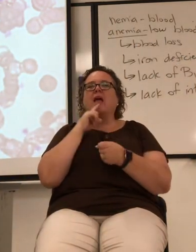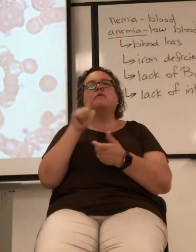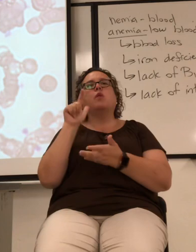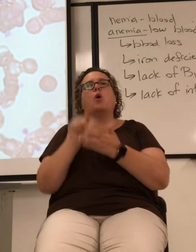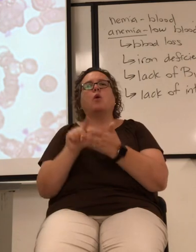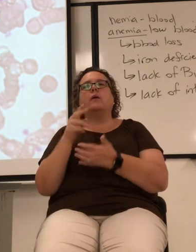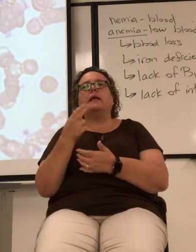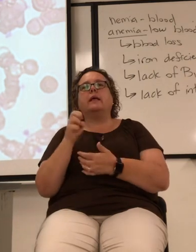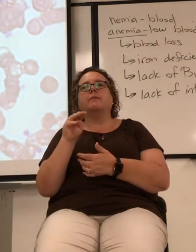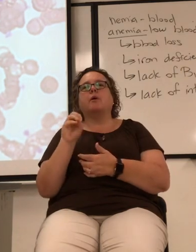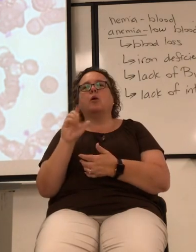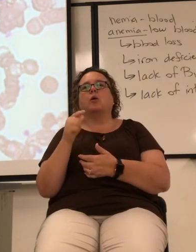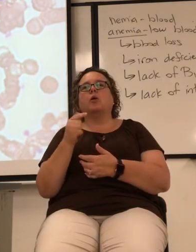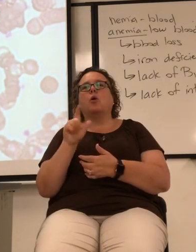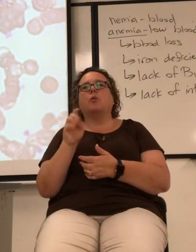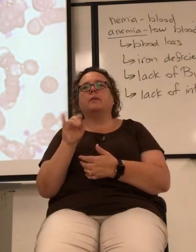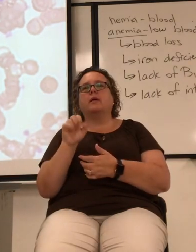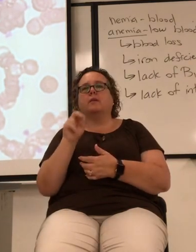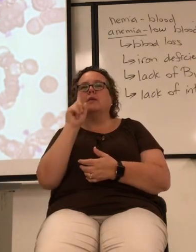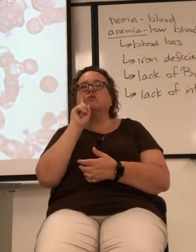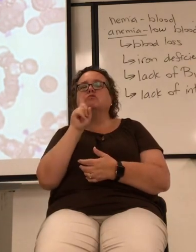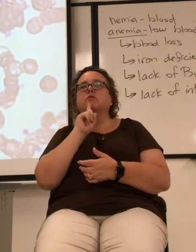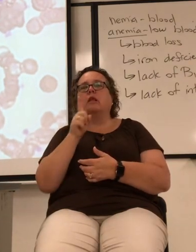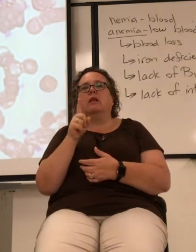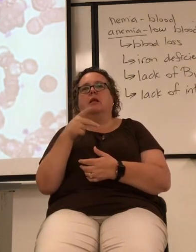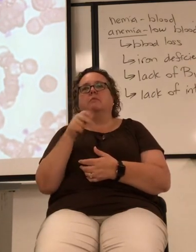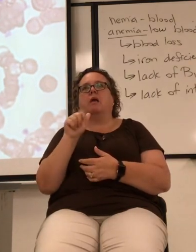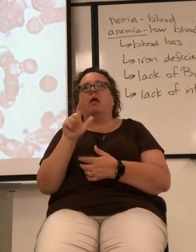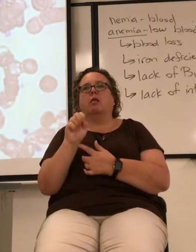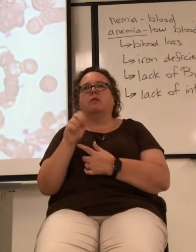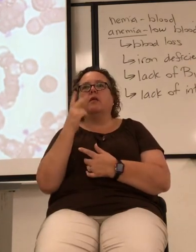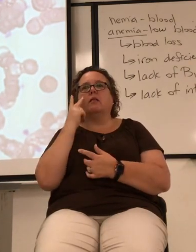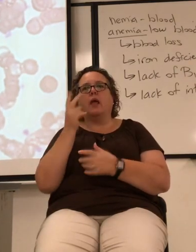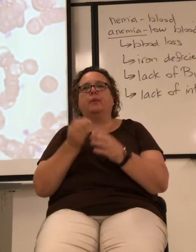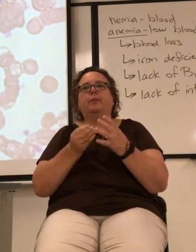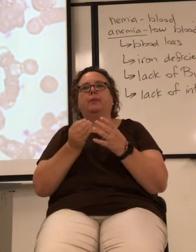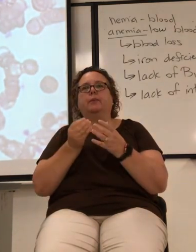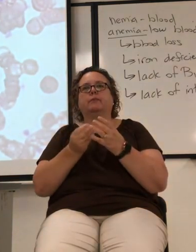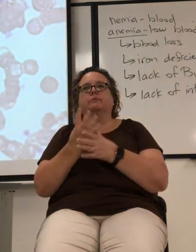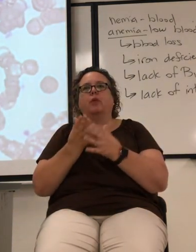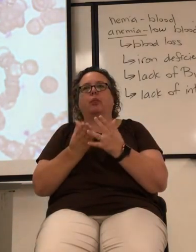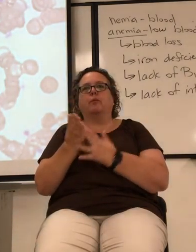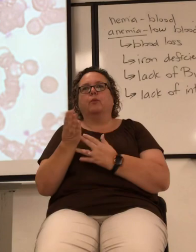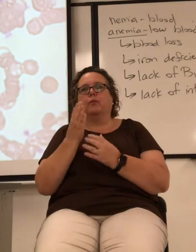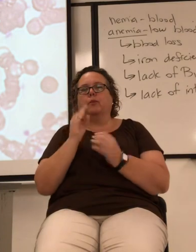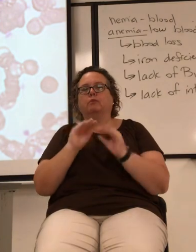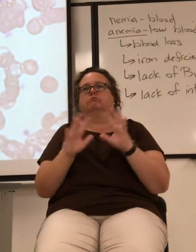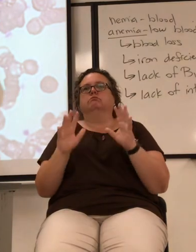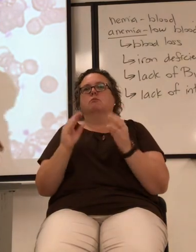hemoglobin because they're very pale looking. The light shines through them more, so they're thinner and they're smaller.